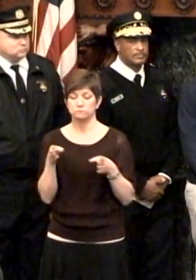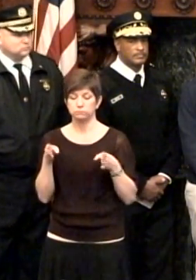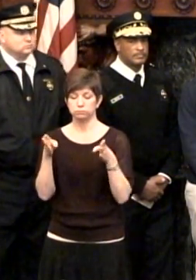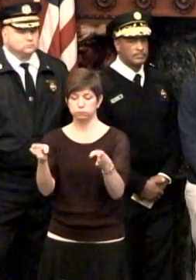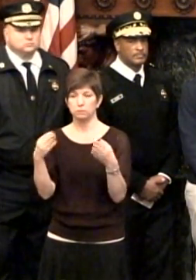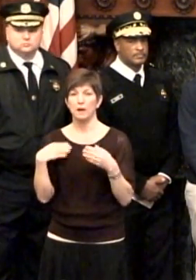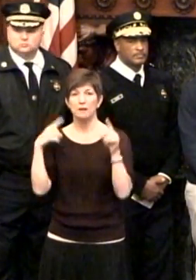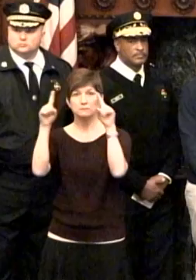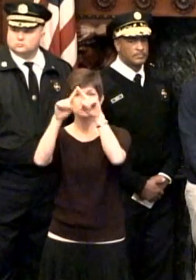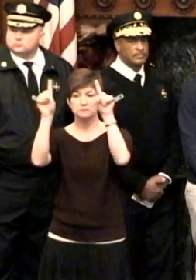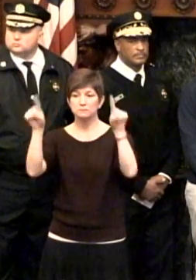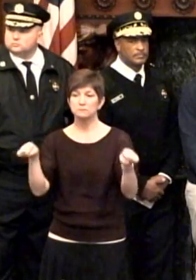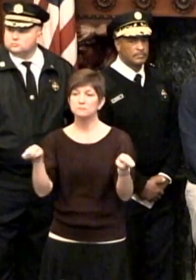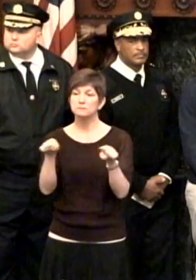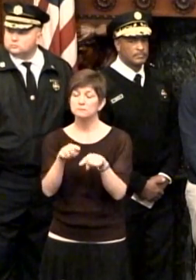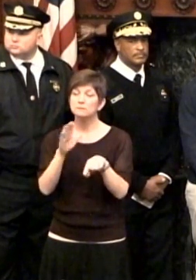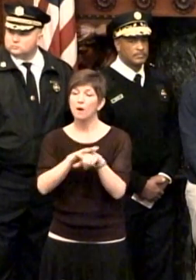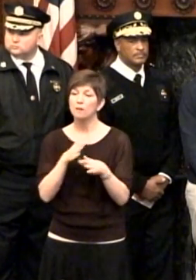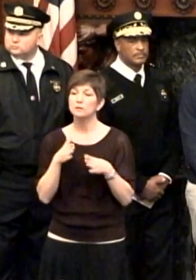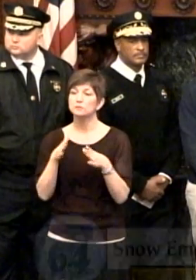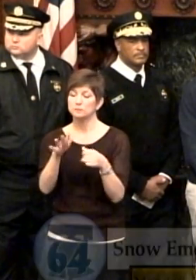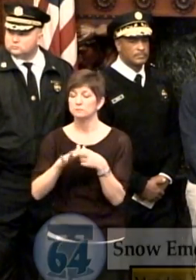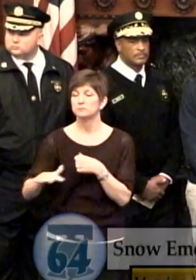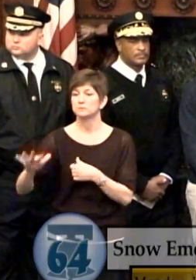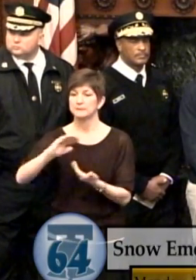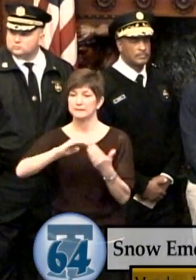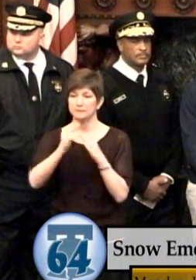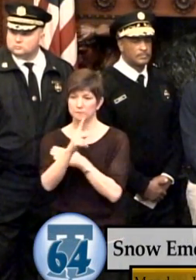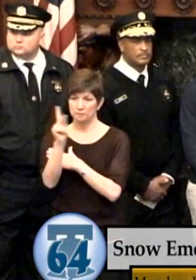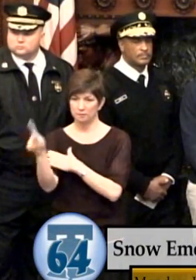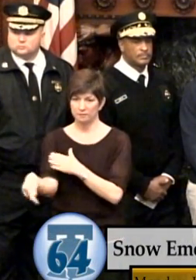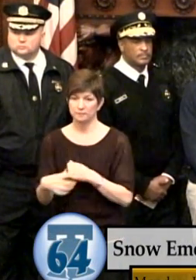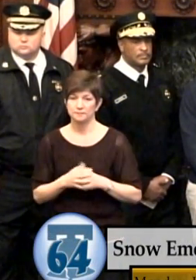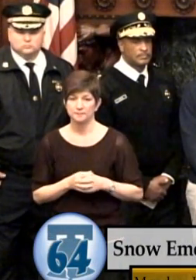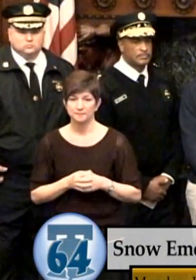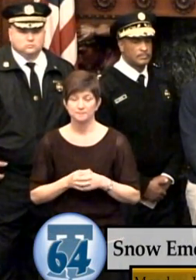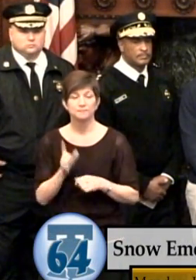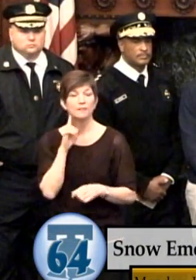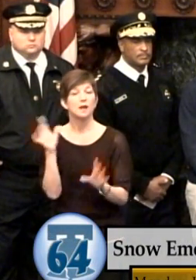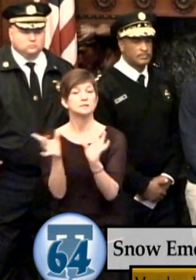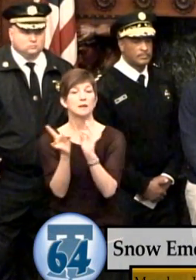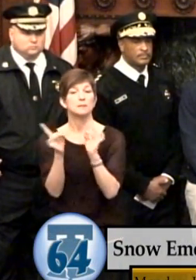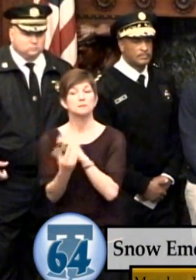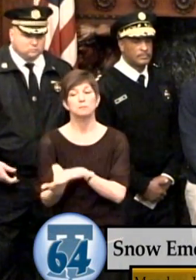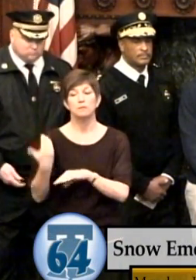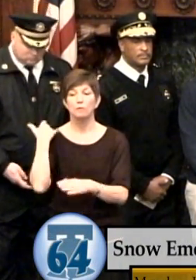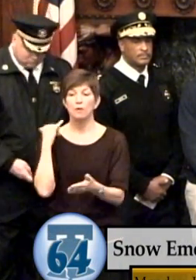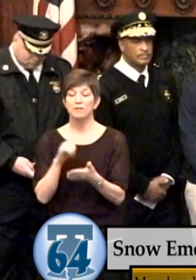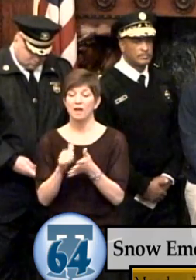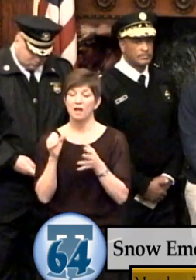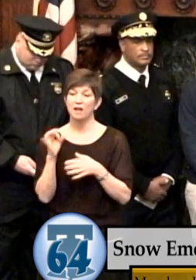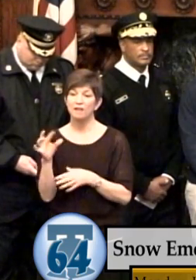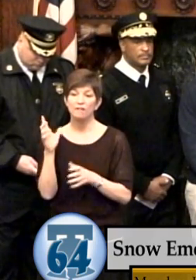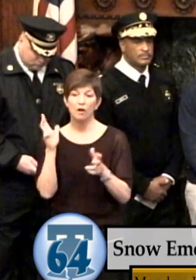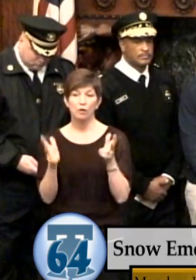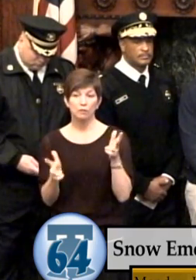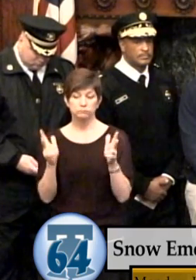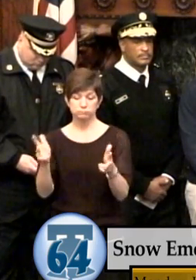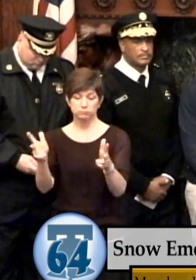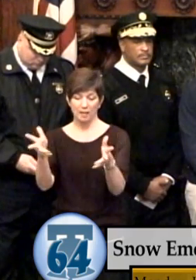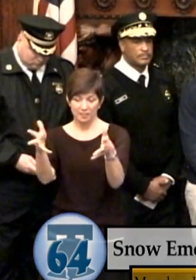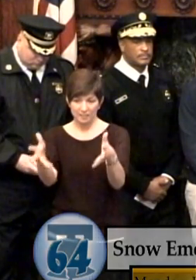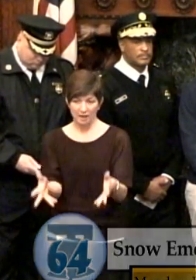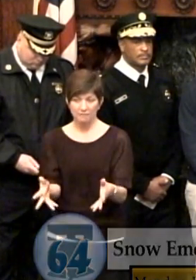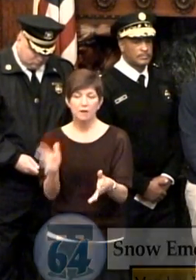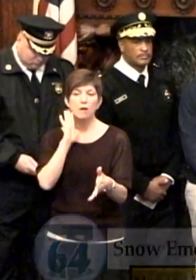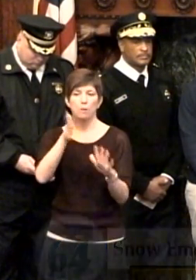signs on many of those streets all across Philadelphia. As I mentioned earlier, cars left on snow emergency routes will be